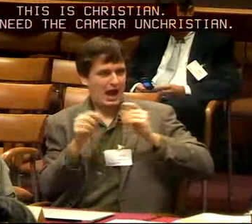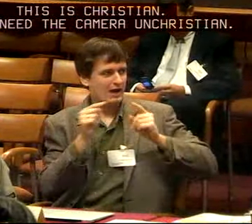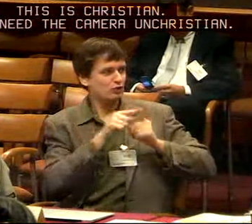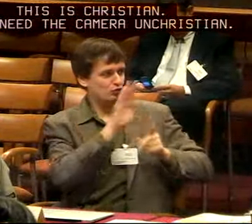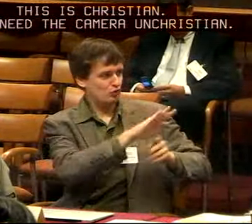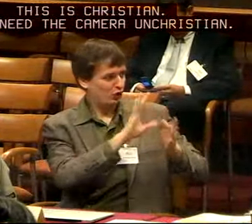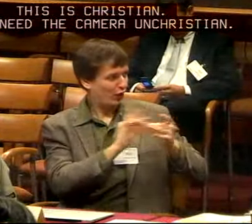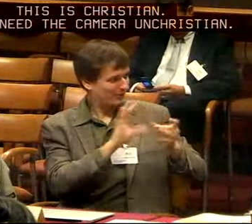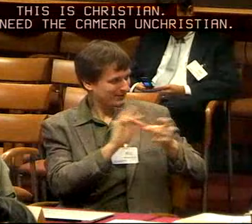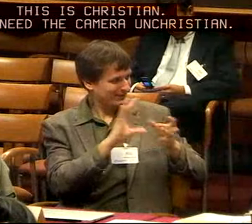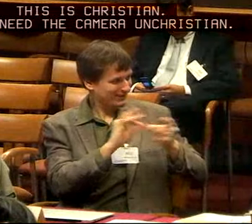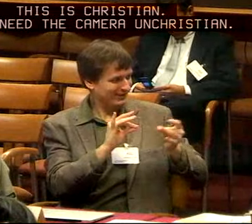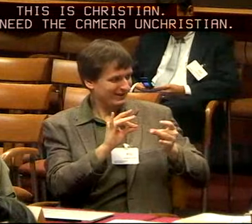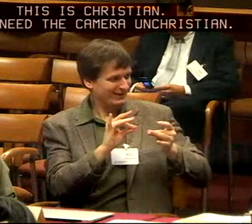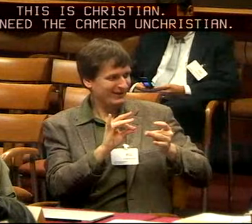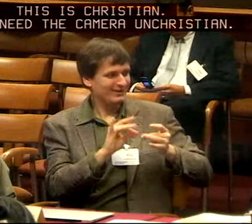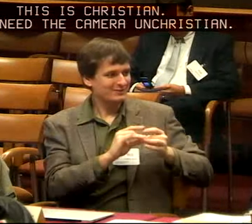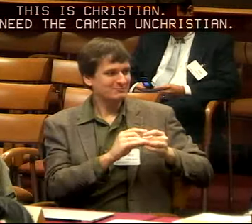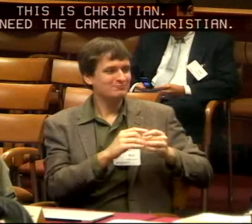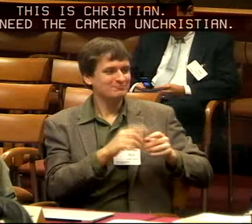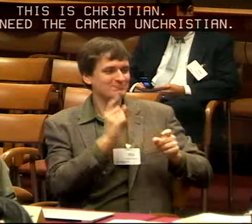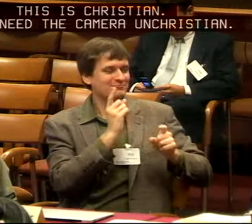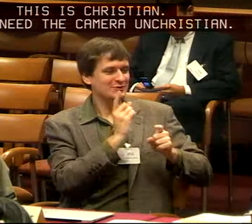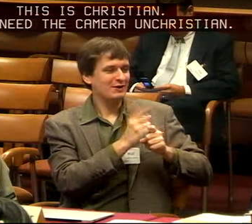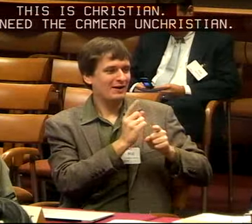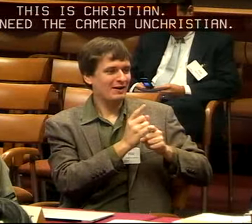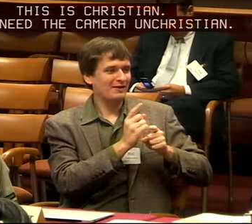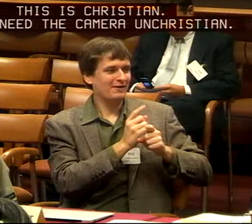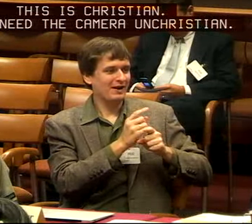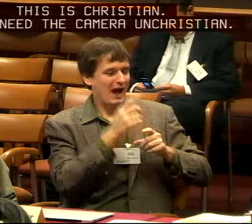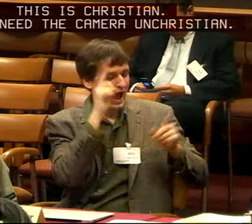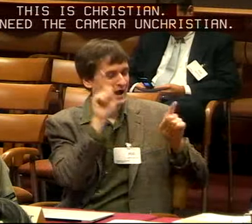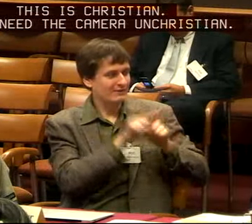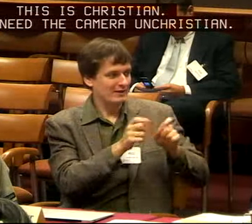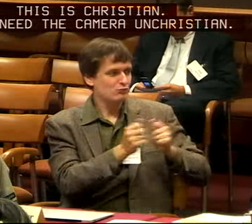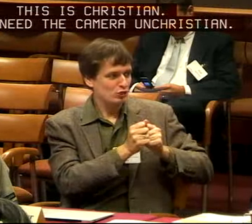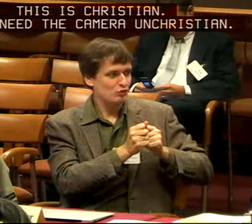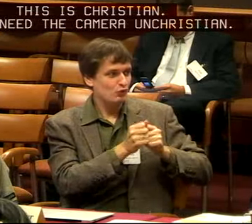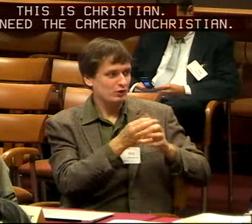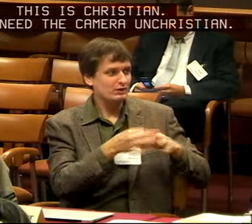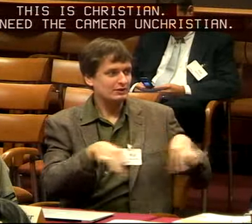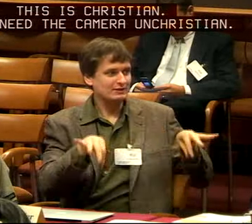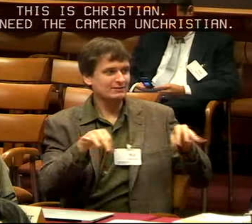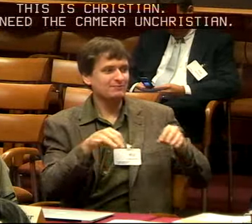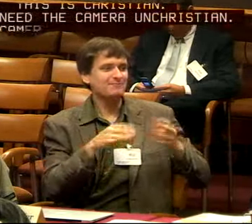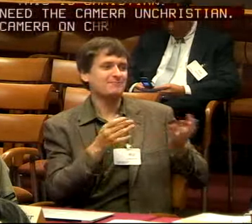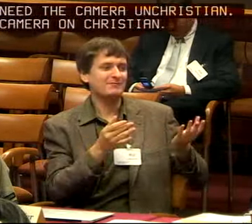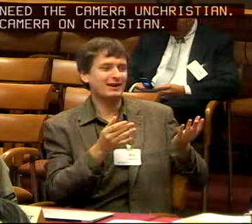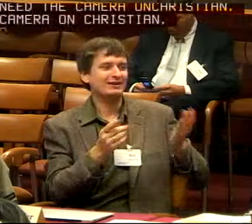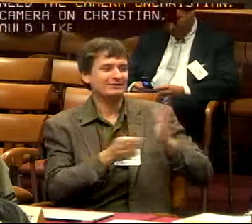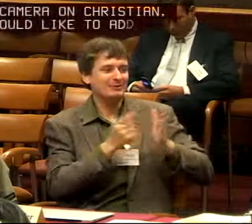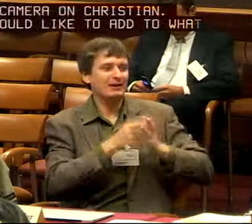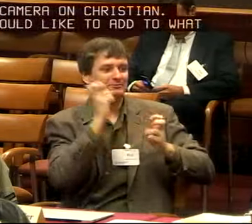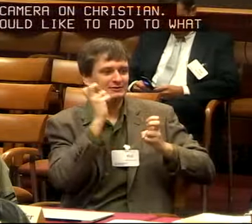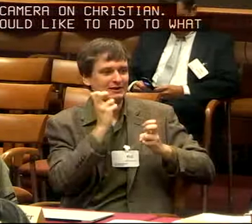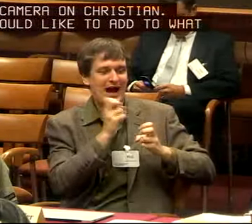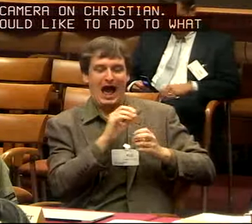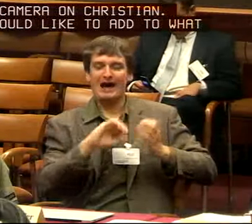I would like to add to what Al just mentioned. I think that some of things what you said I do agree with. It's important,